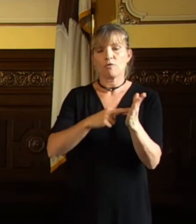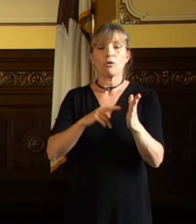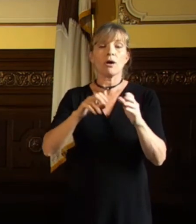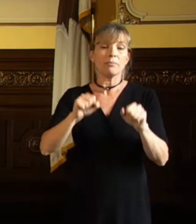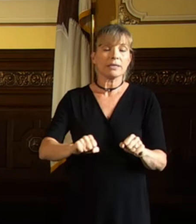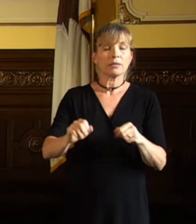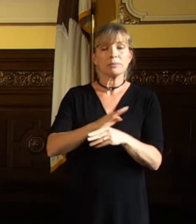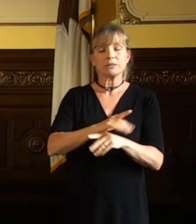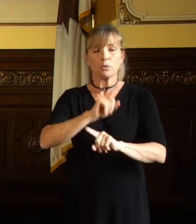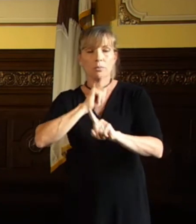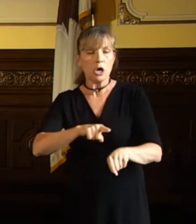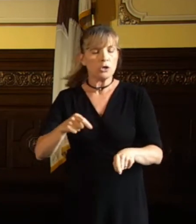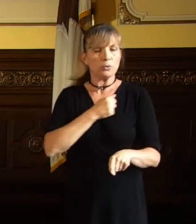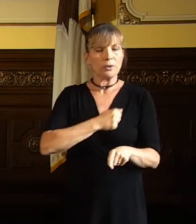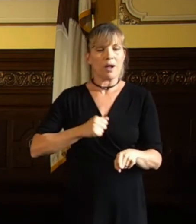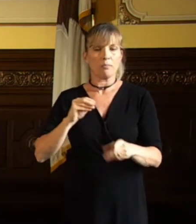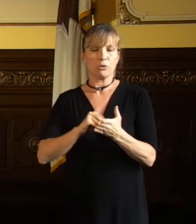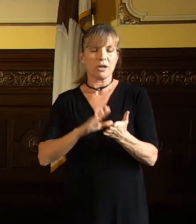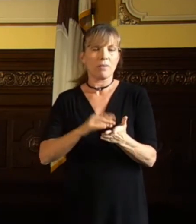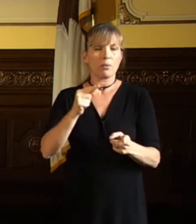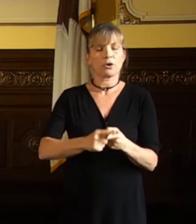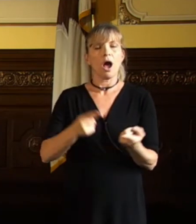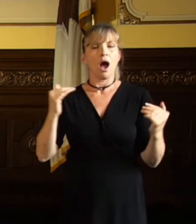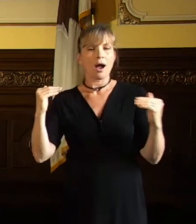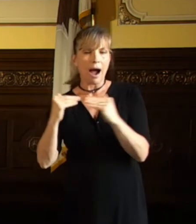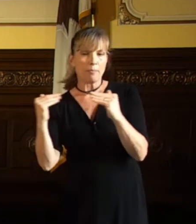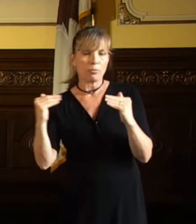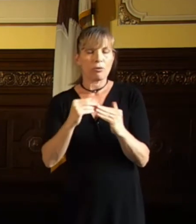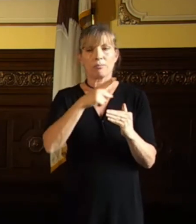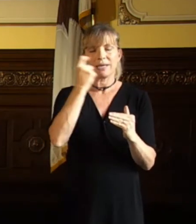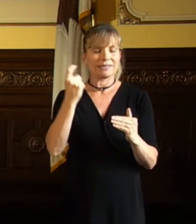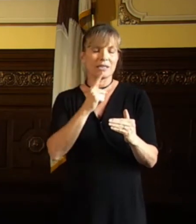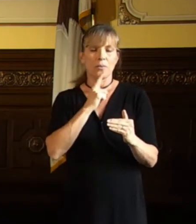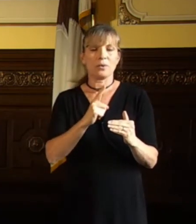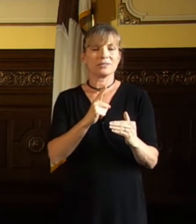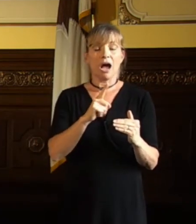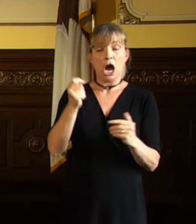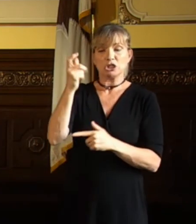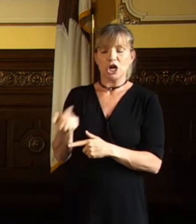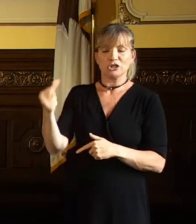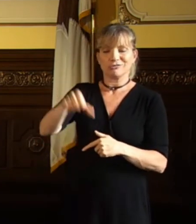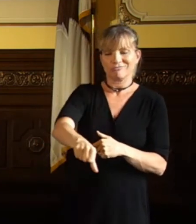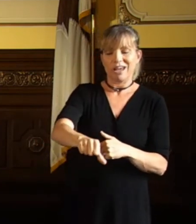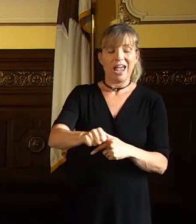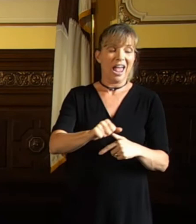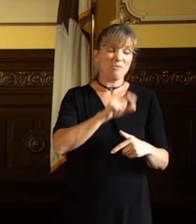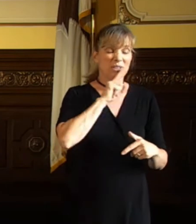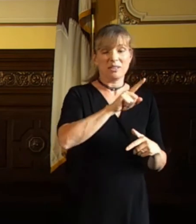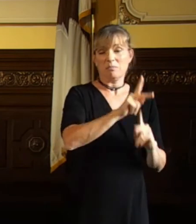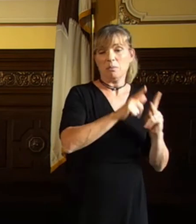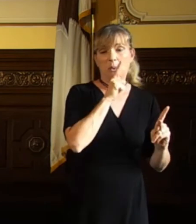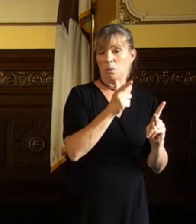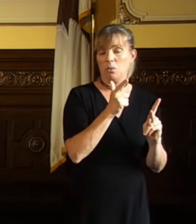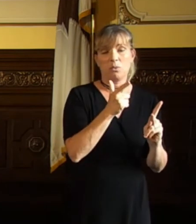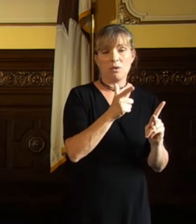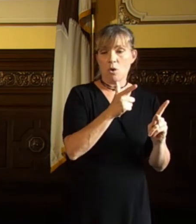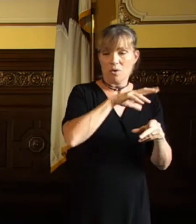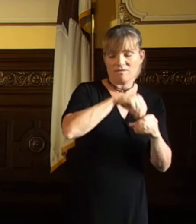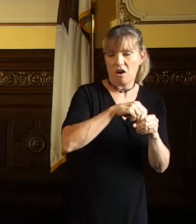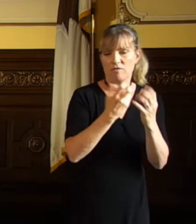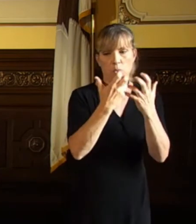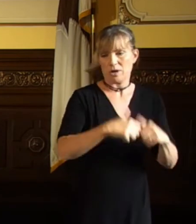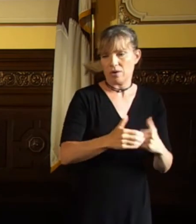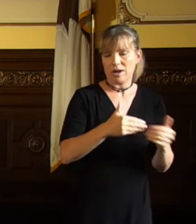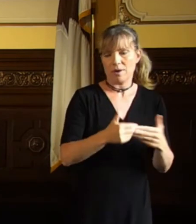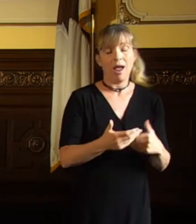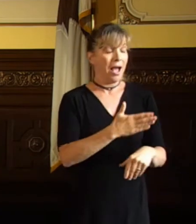give a rebuttal. Do you regret putting that work comp rule forward since it was ultimately struck down by a judge and worked out among stakeholders anyway?